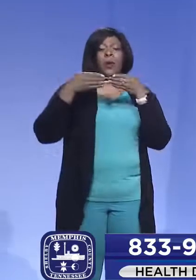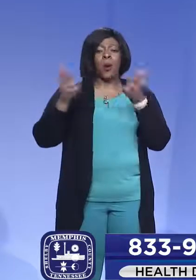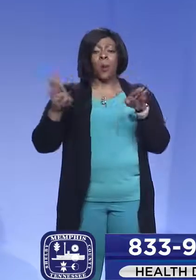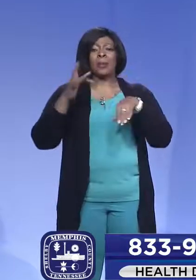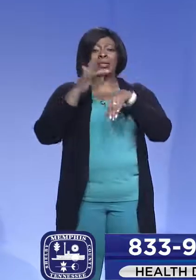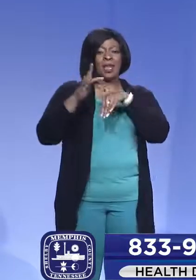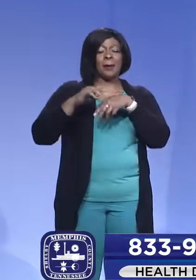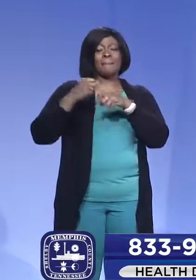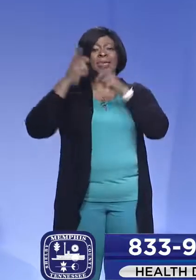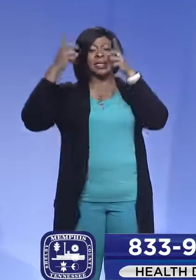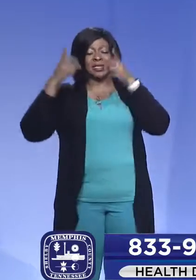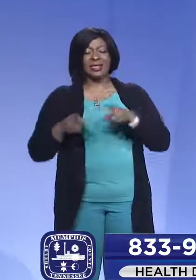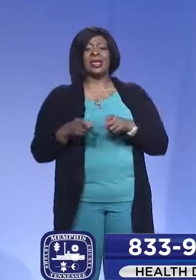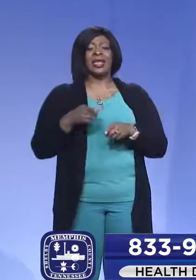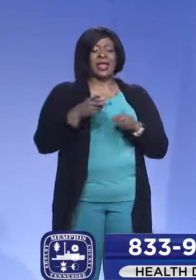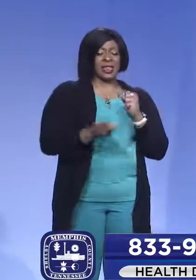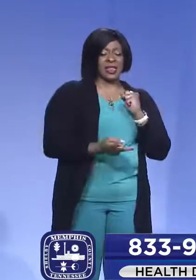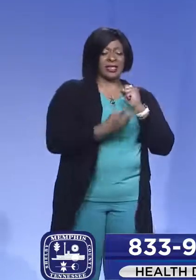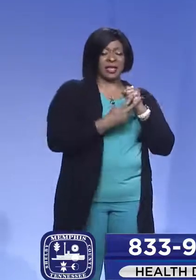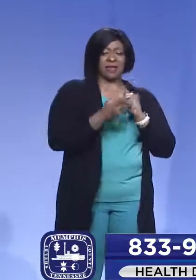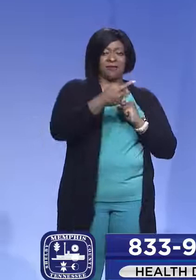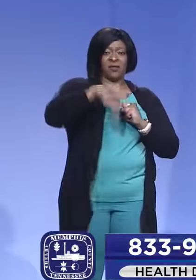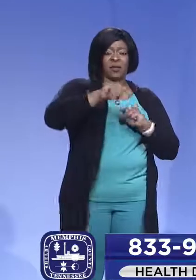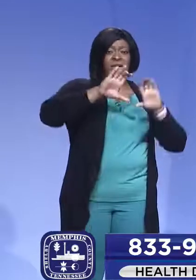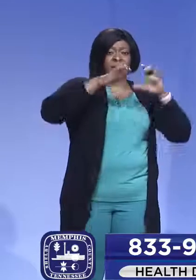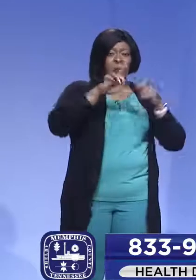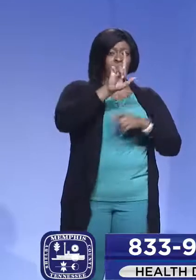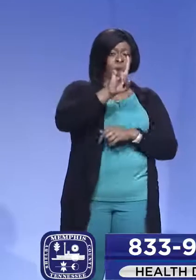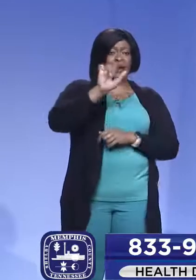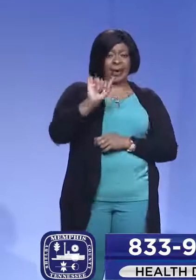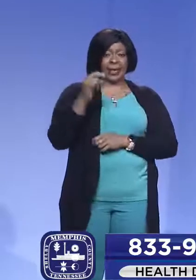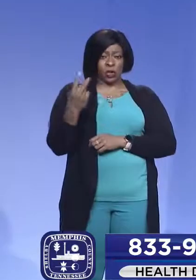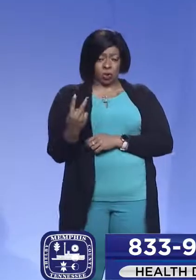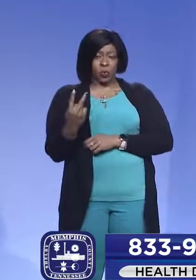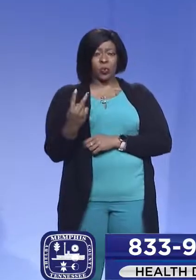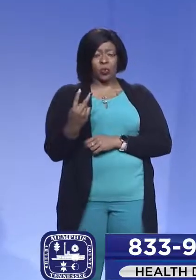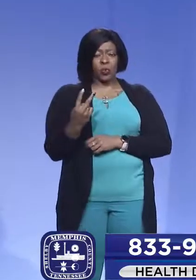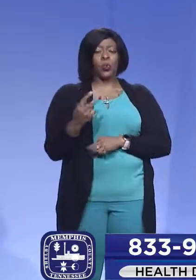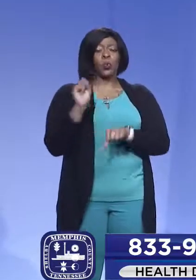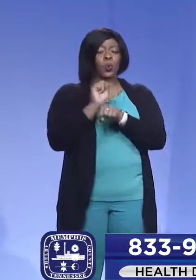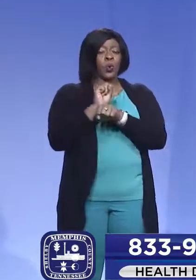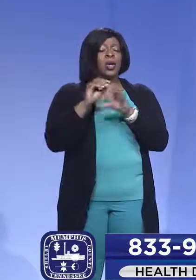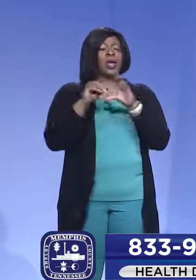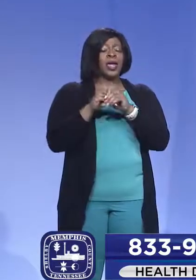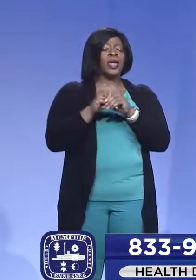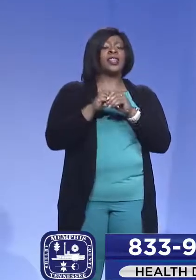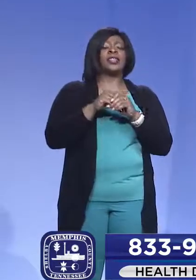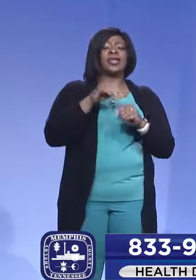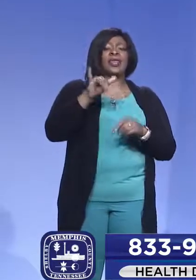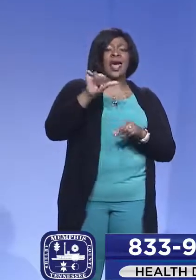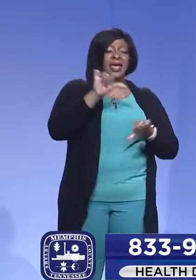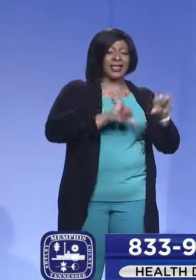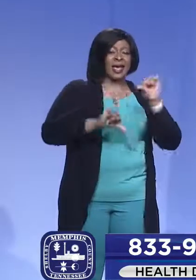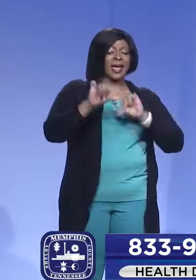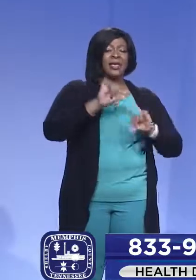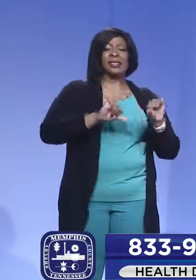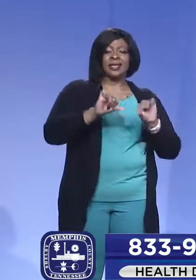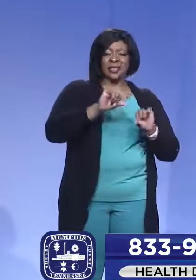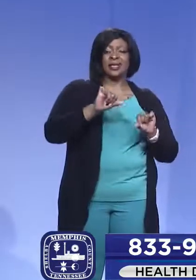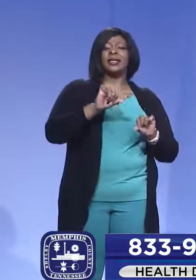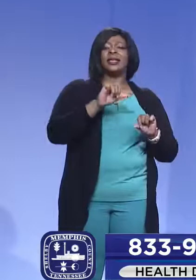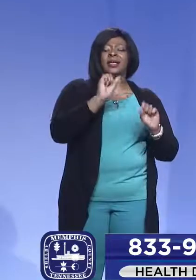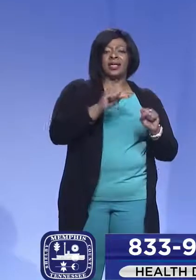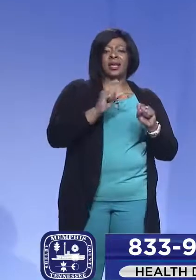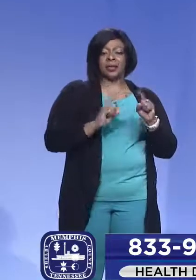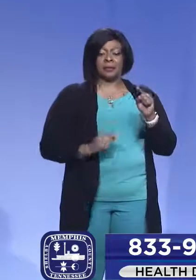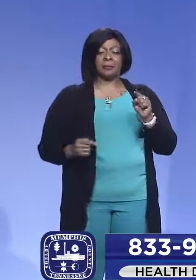made a decision to say those who are in category 1A2 that work in the mortuary sciences industry can